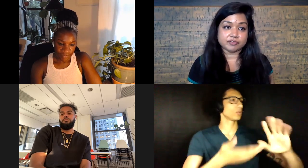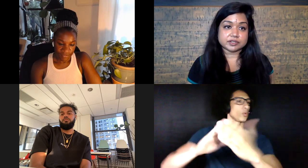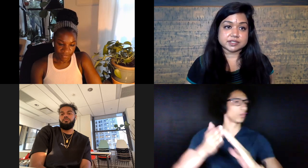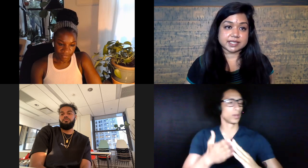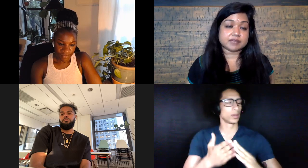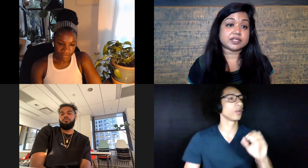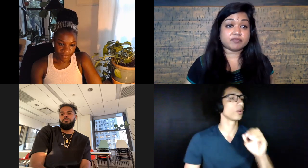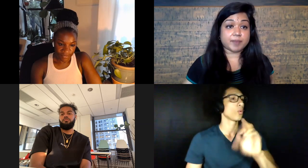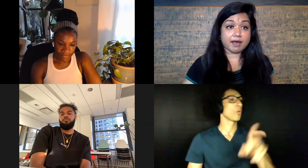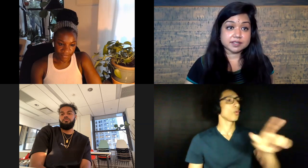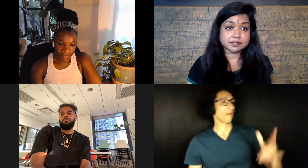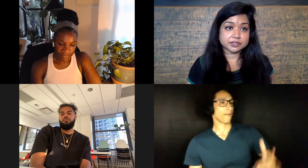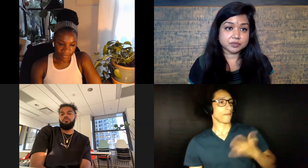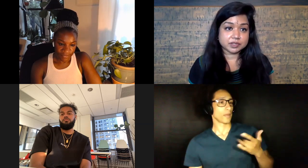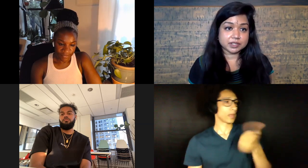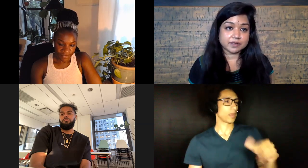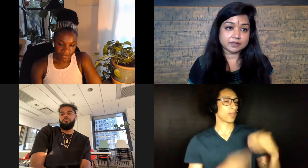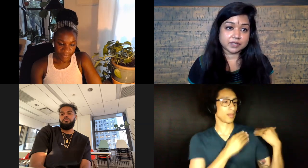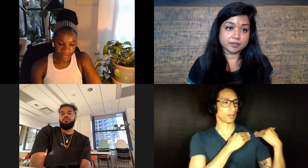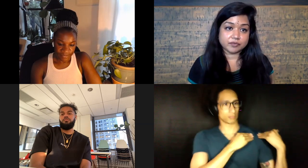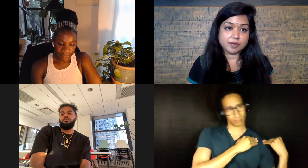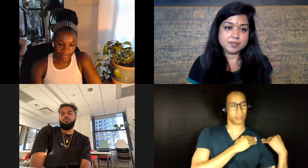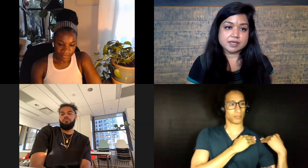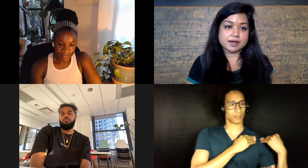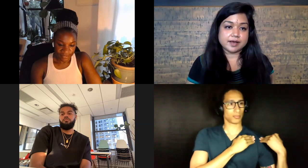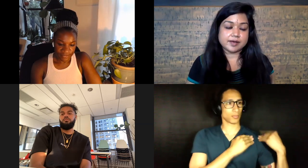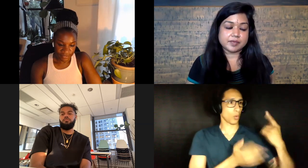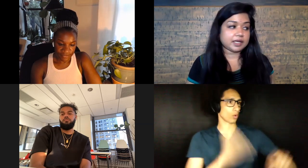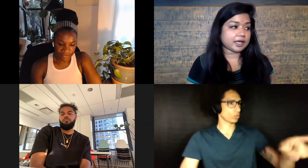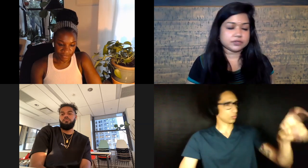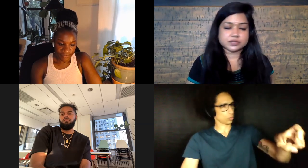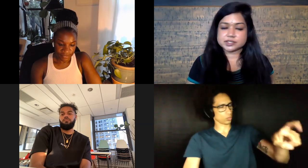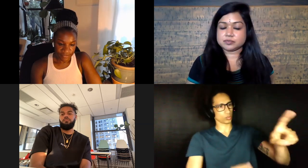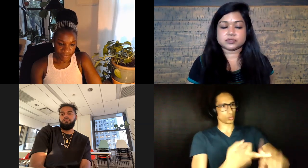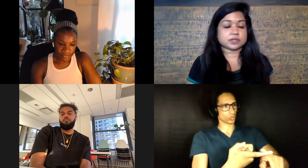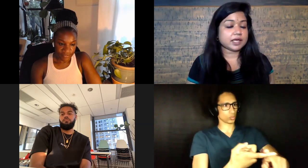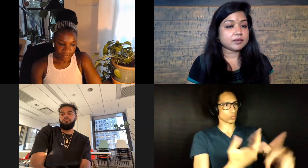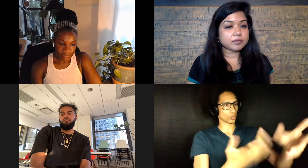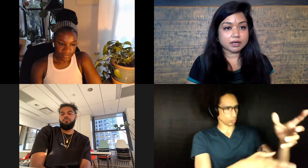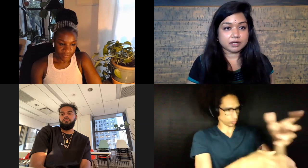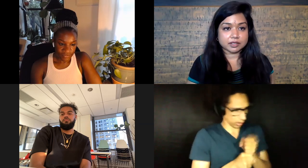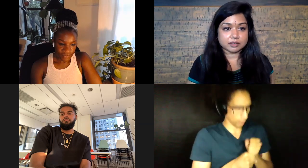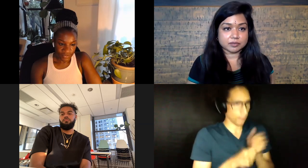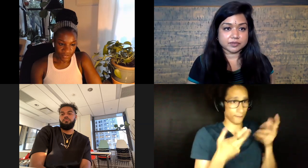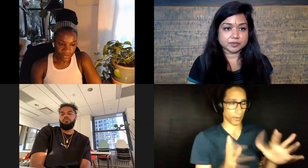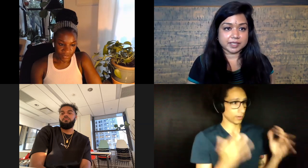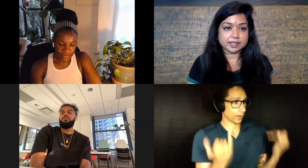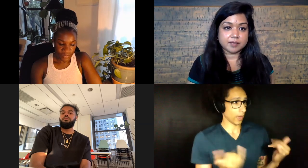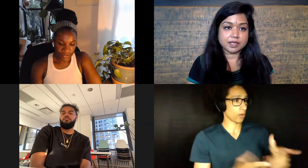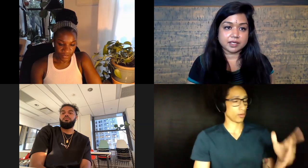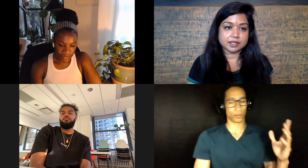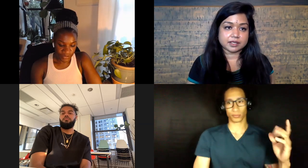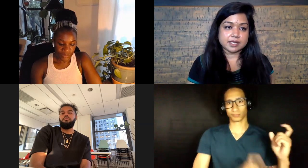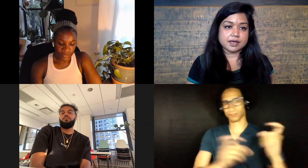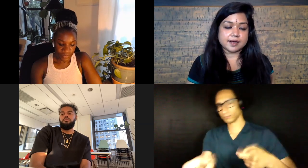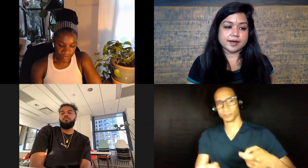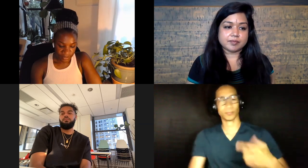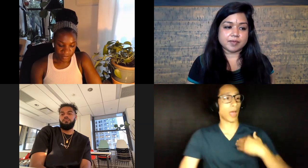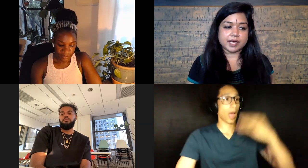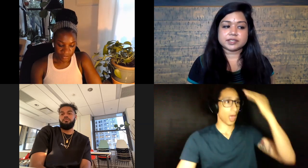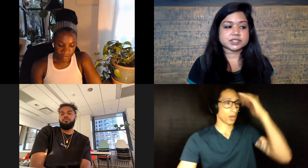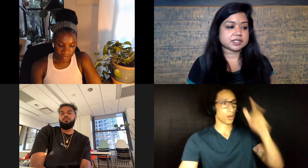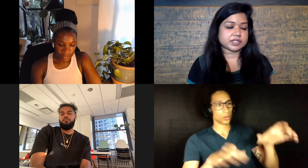those perspectives more than I can like, how does this whole shit move forward? Because I have no hmm idea. You know. yeah,